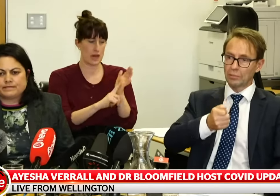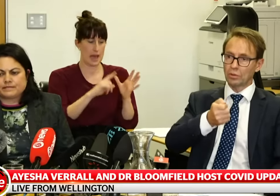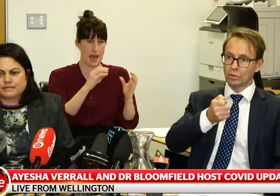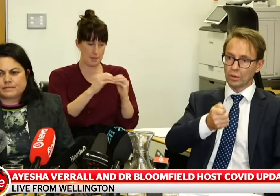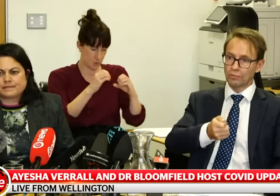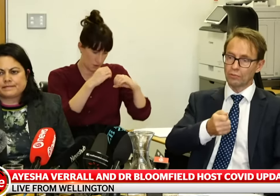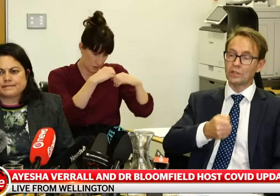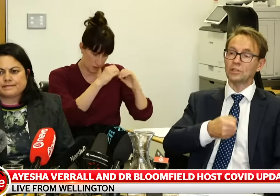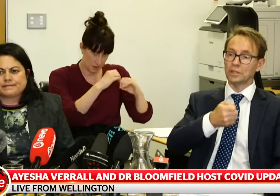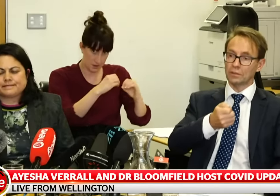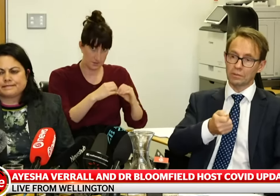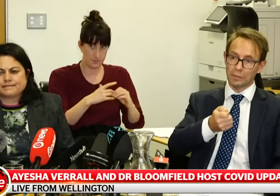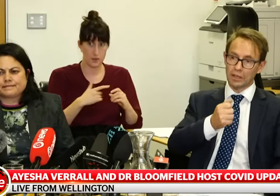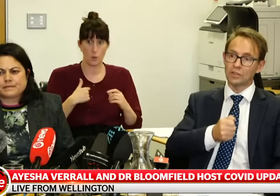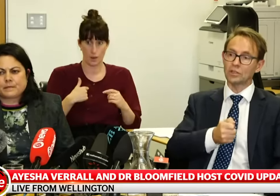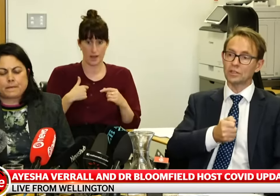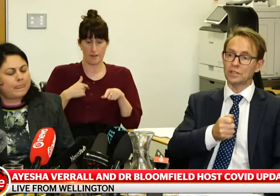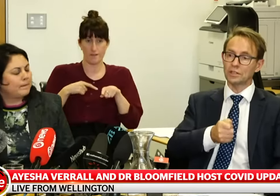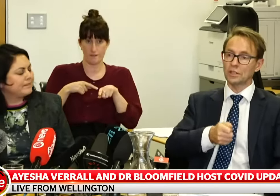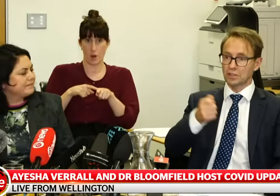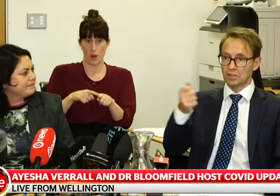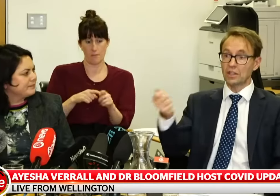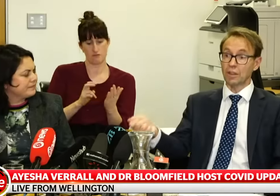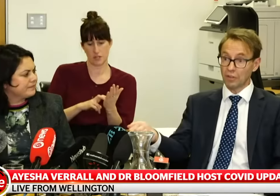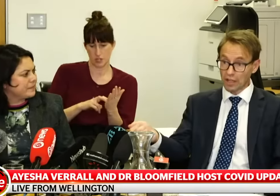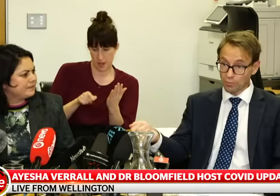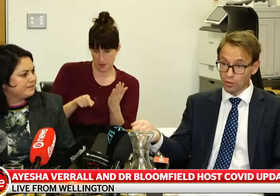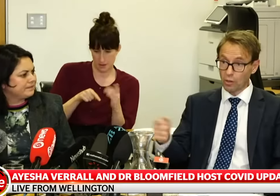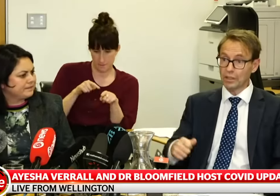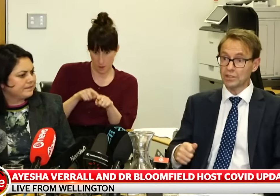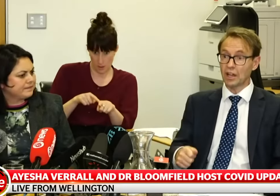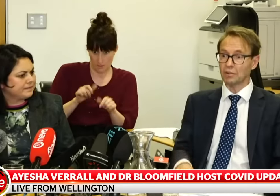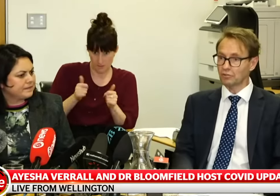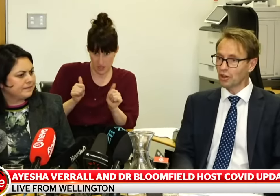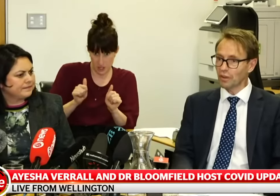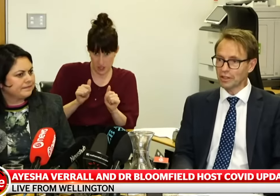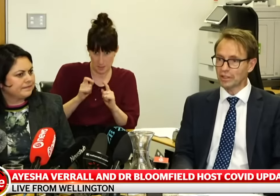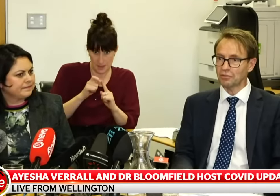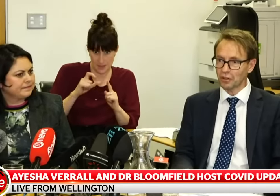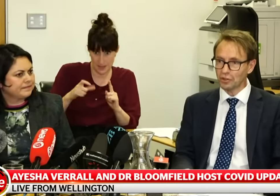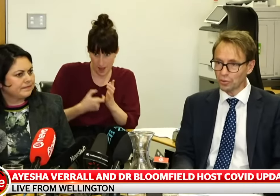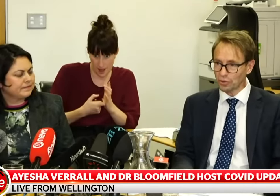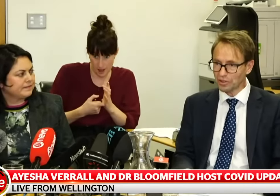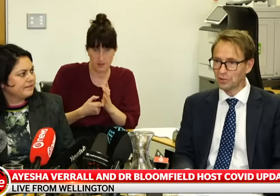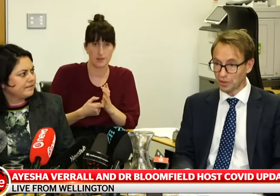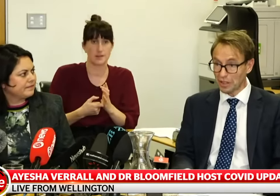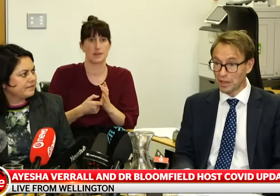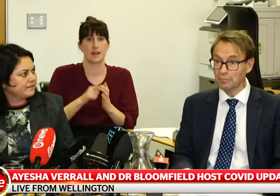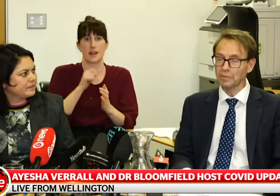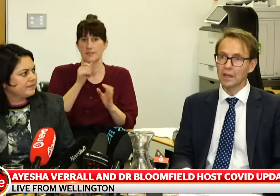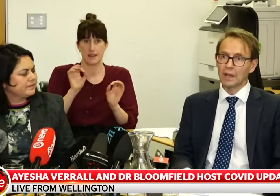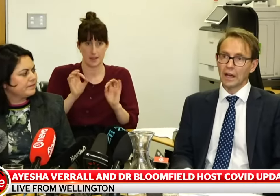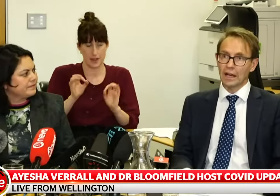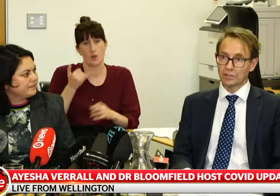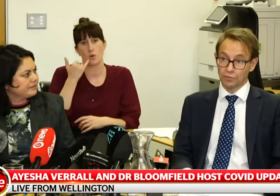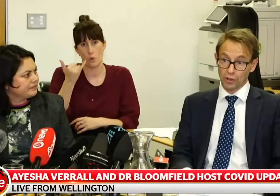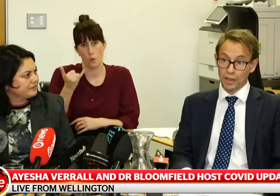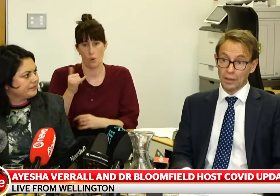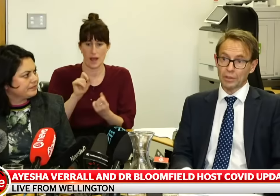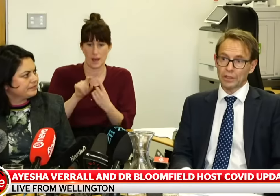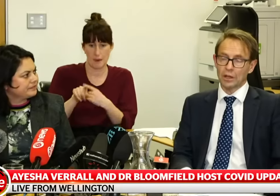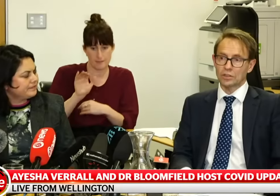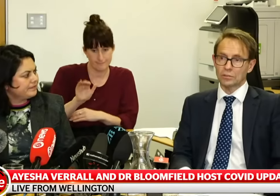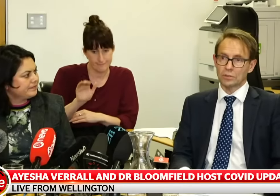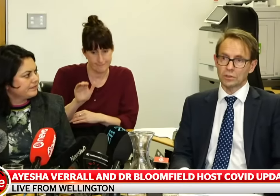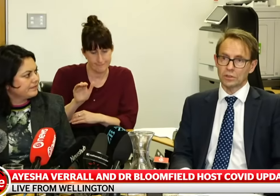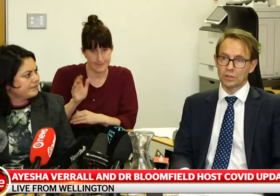up people who have registered a rapid antigen test to see if they've had a follow-up PCR, and if not, they can get a phone call or an email to follow that